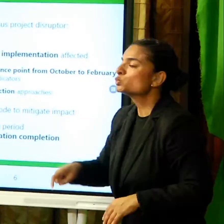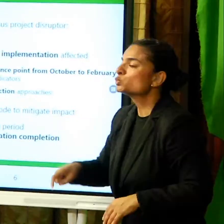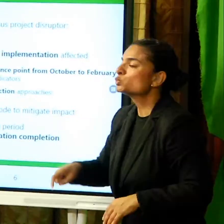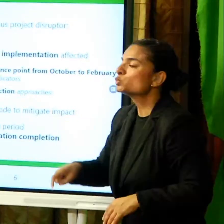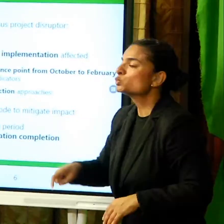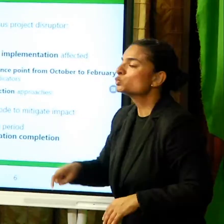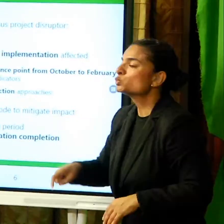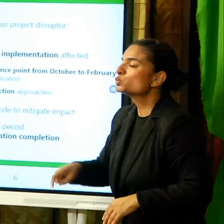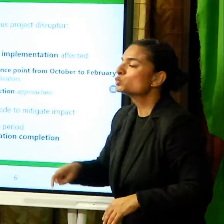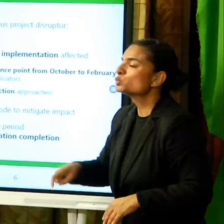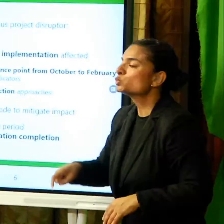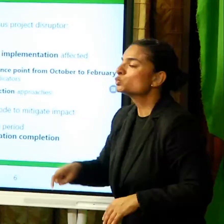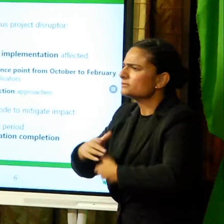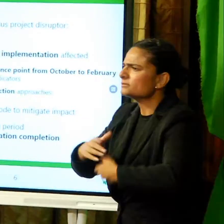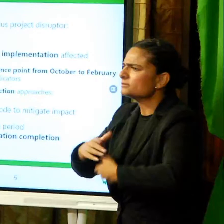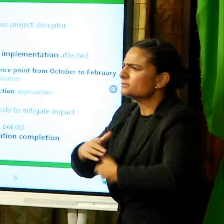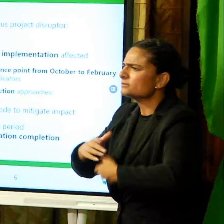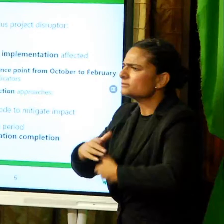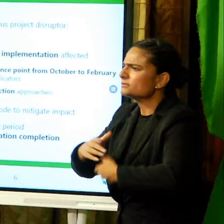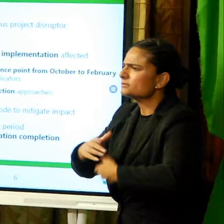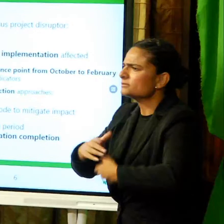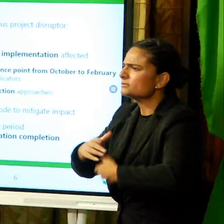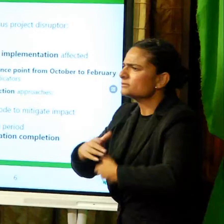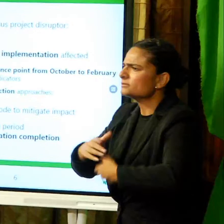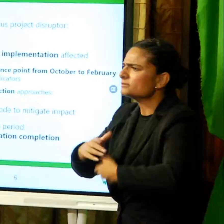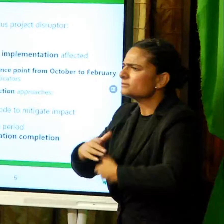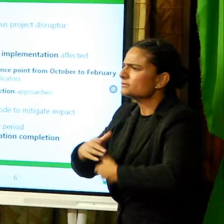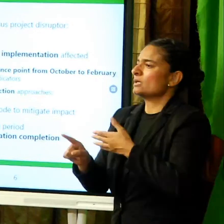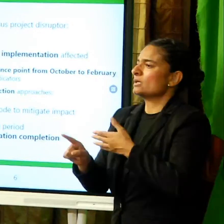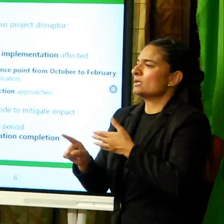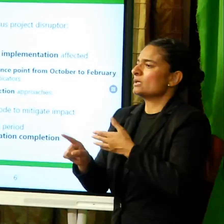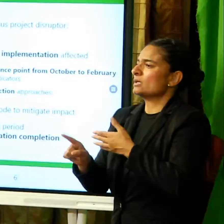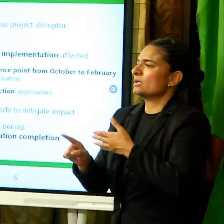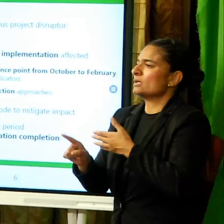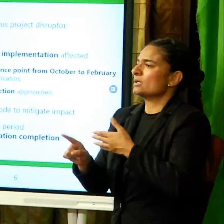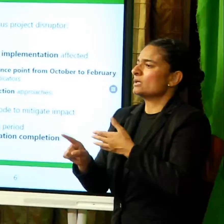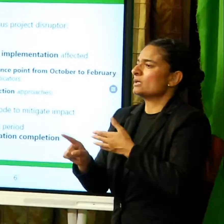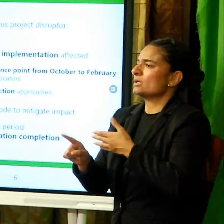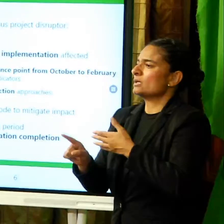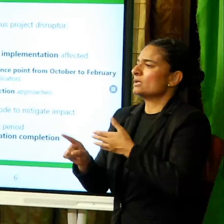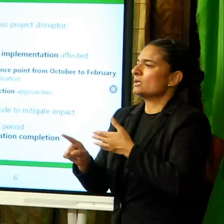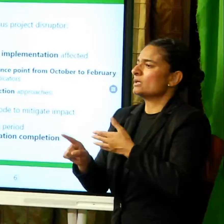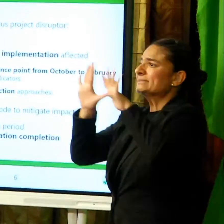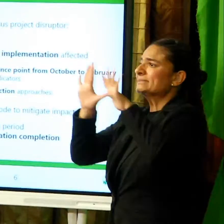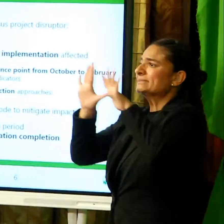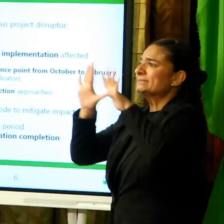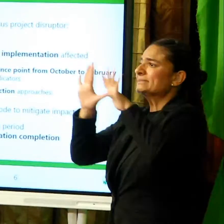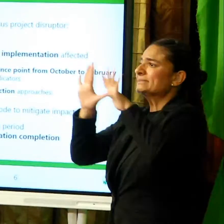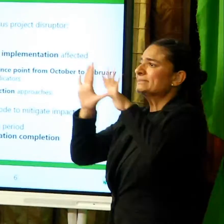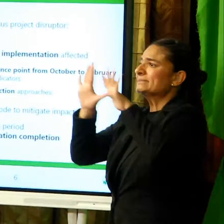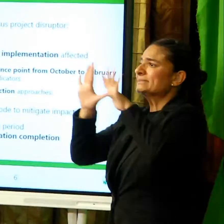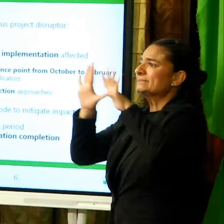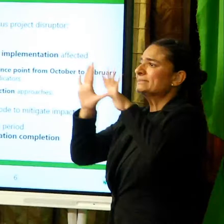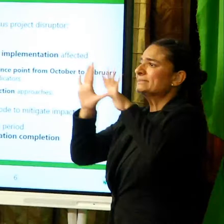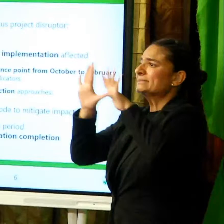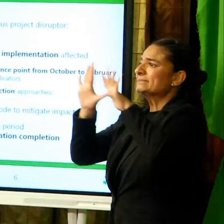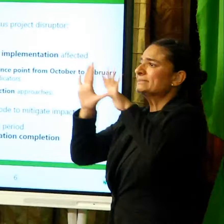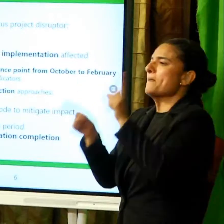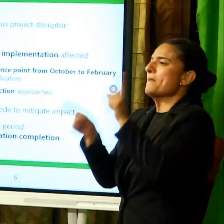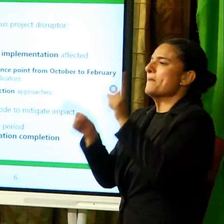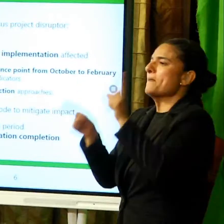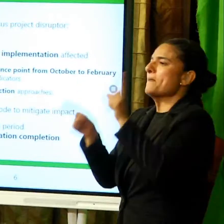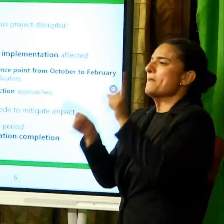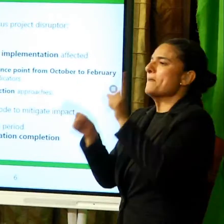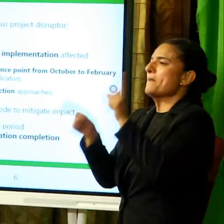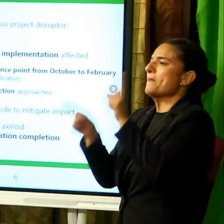field, 1996, 2001, and 2011. But as of now, 2022, we had to, and that would mean that